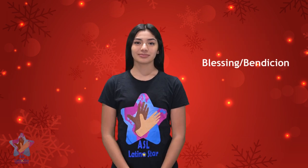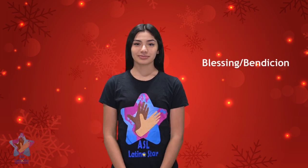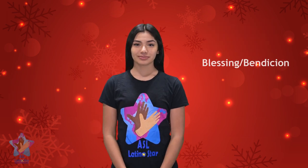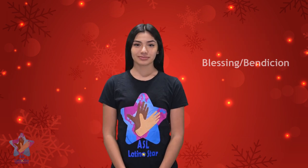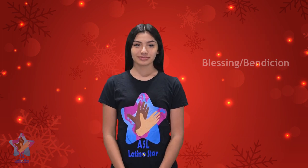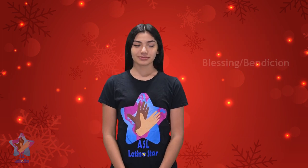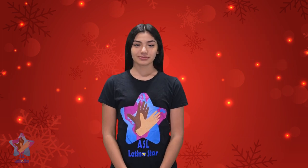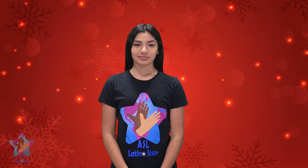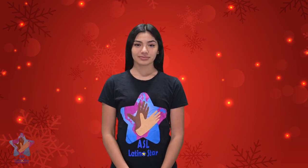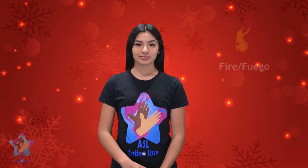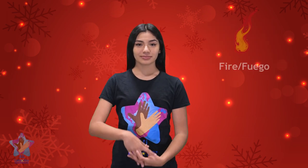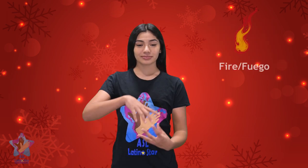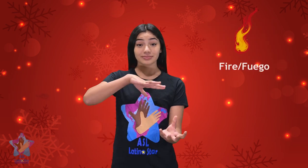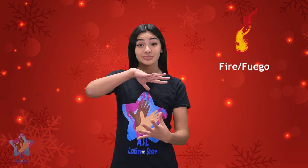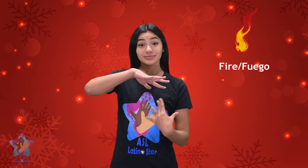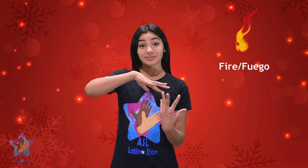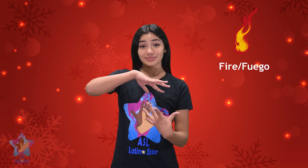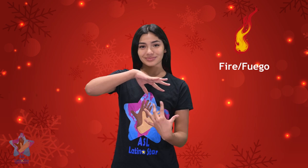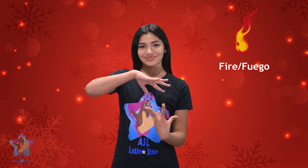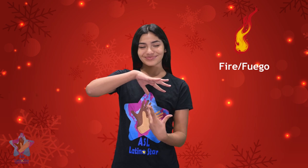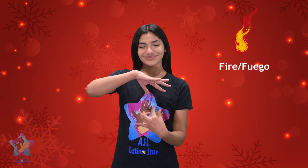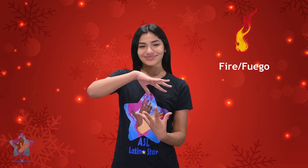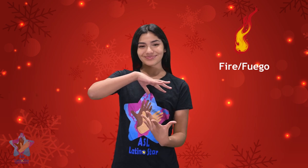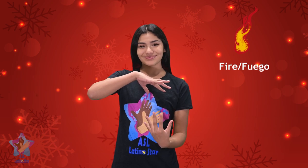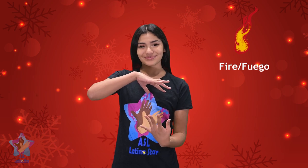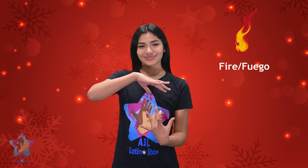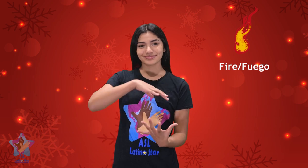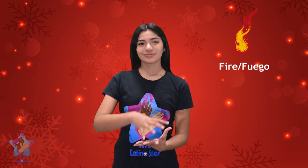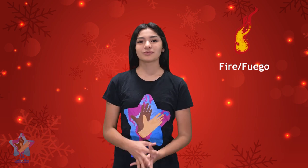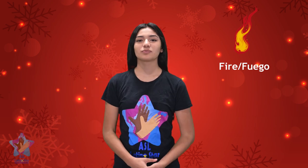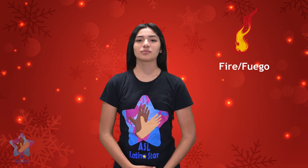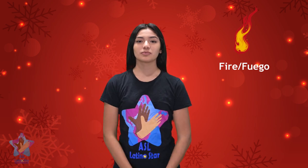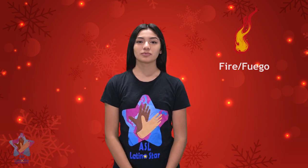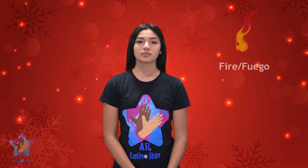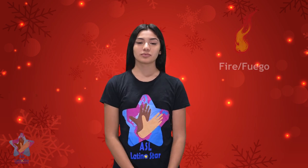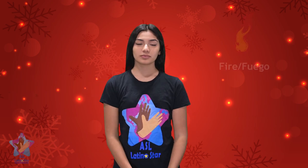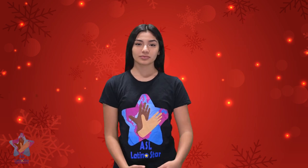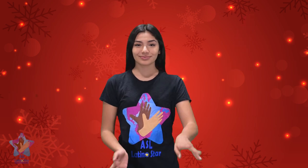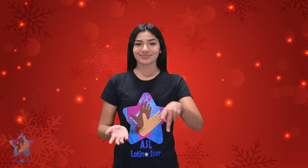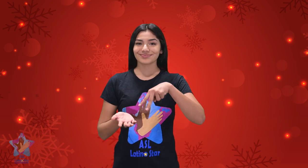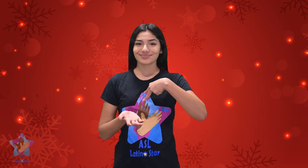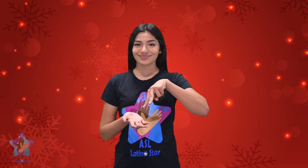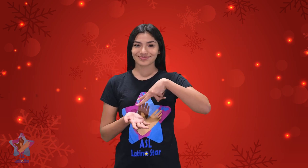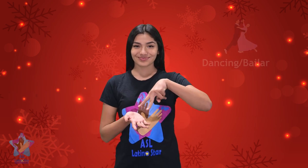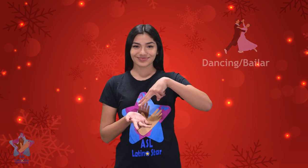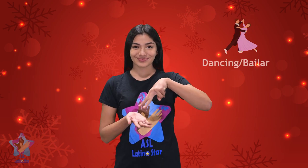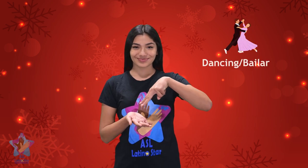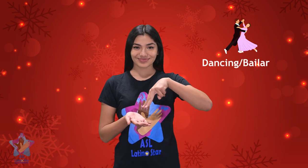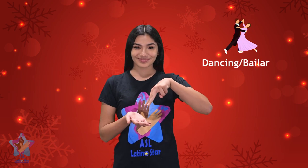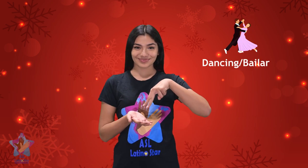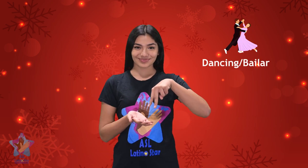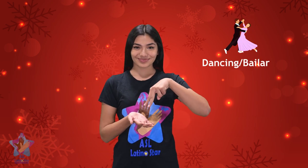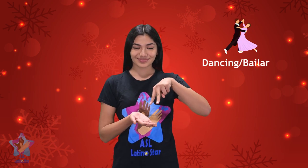Bendicion. Bendicion. Choir. Fuego. Fuego. Fuego. Dancing. Bailar.